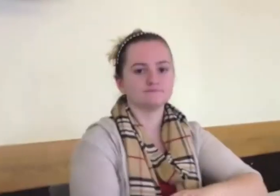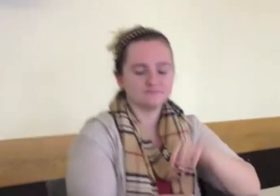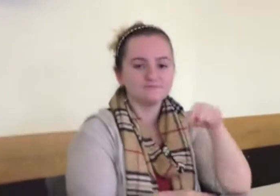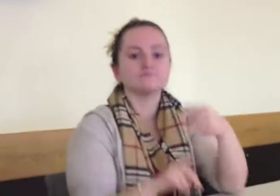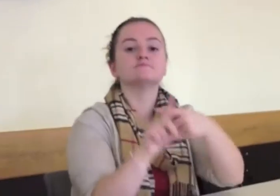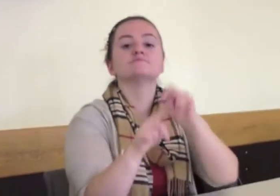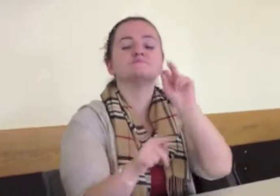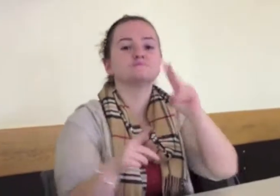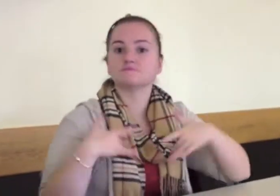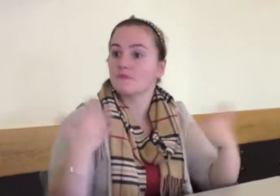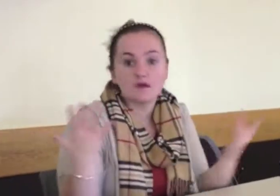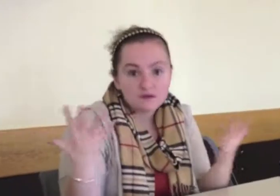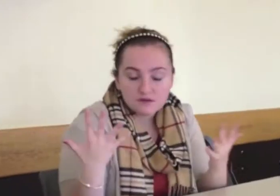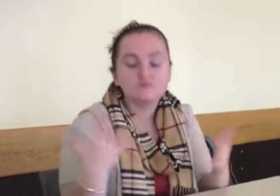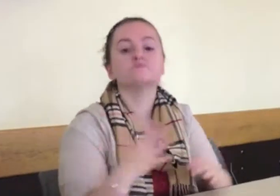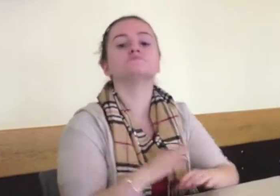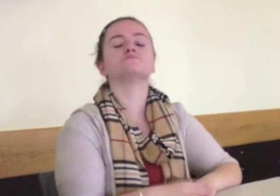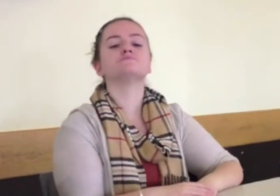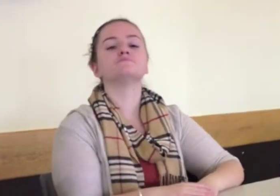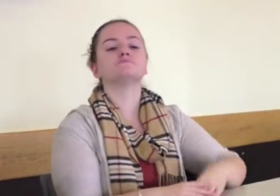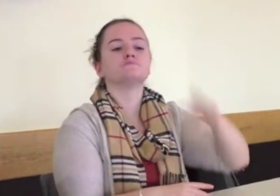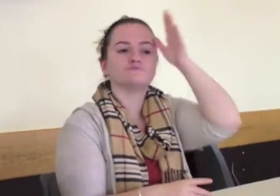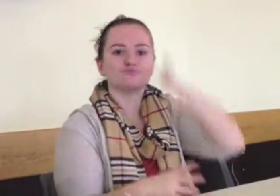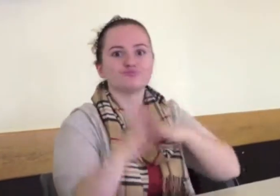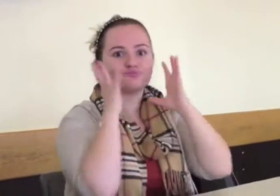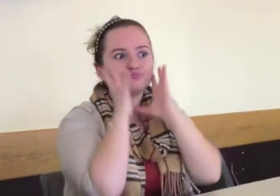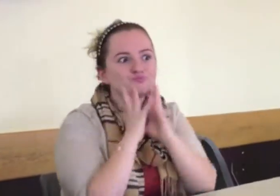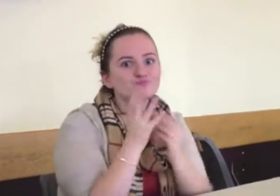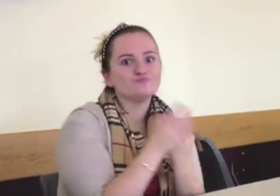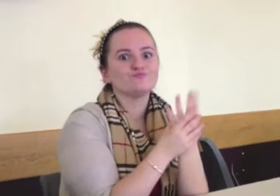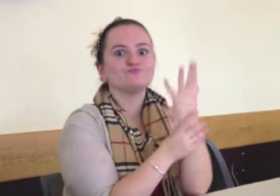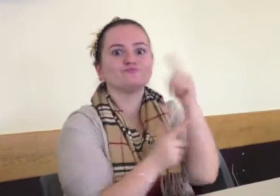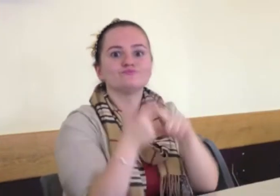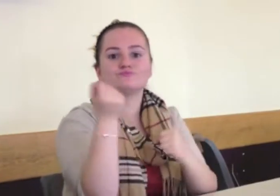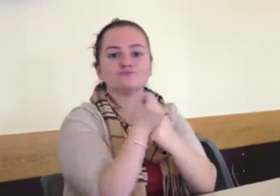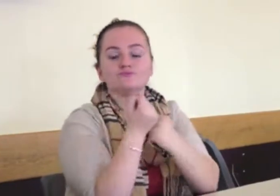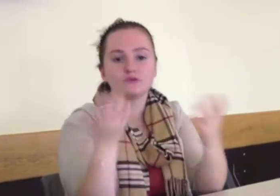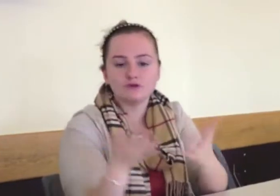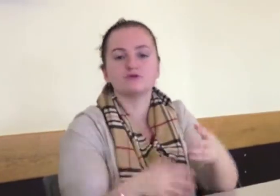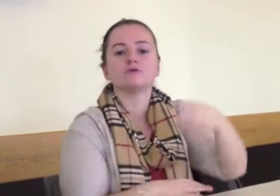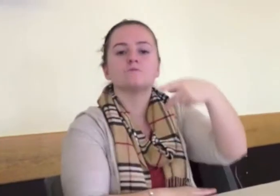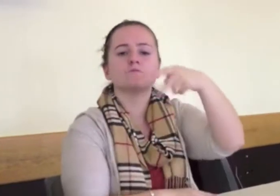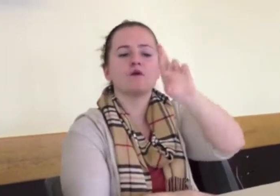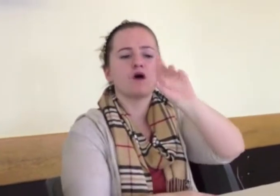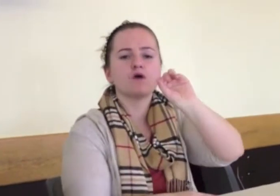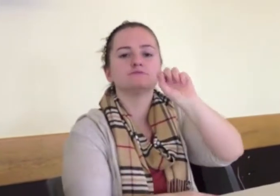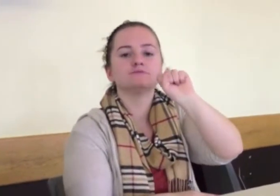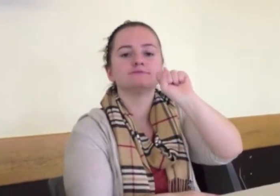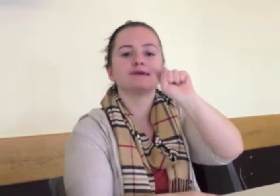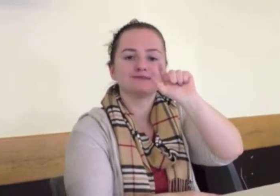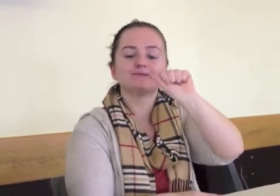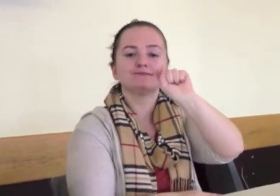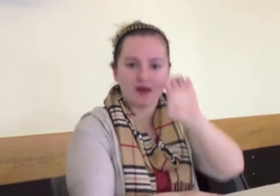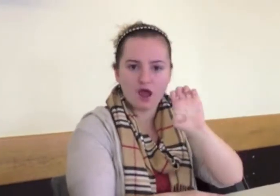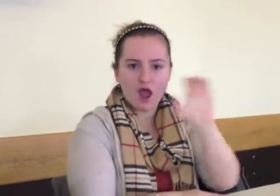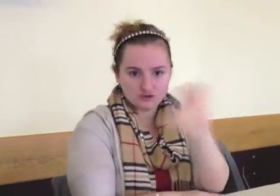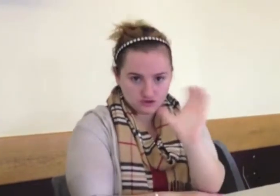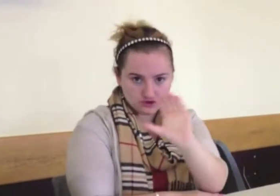This month, we've had a very exciting event. You may have noticed that there have been many men around campus who've grown out their beards. Well, it's to